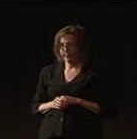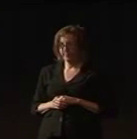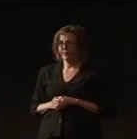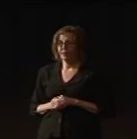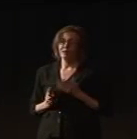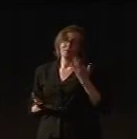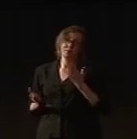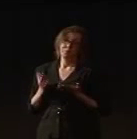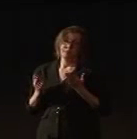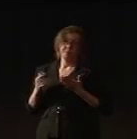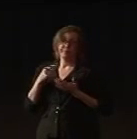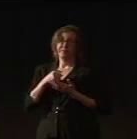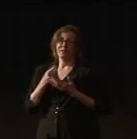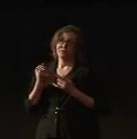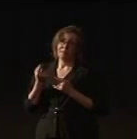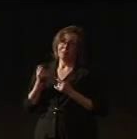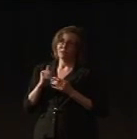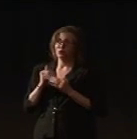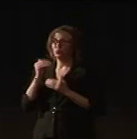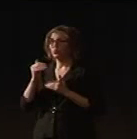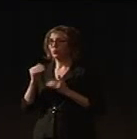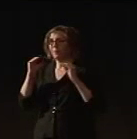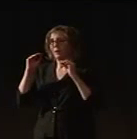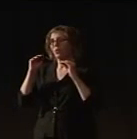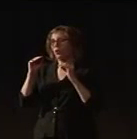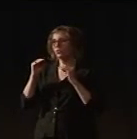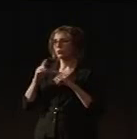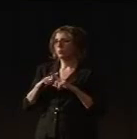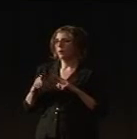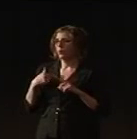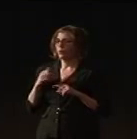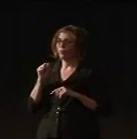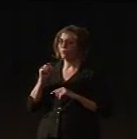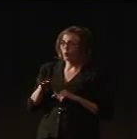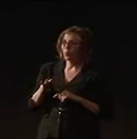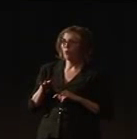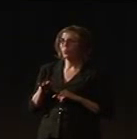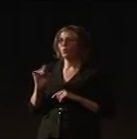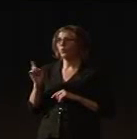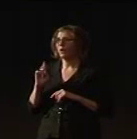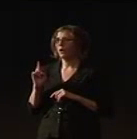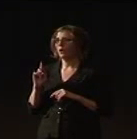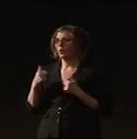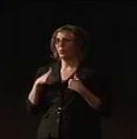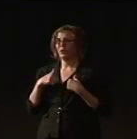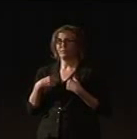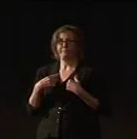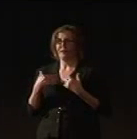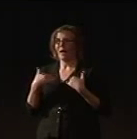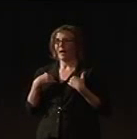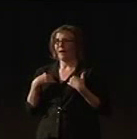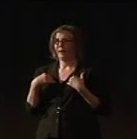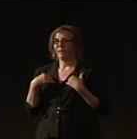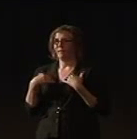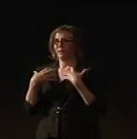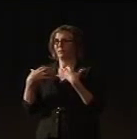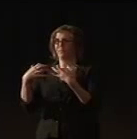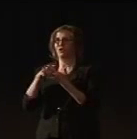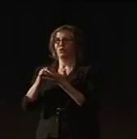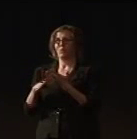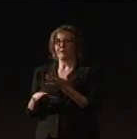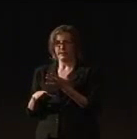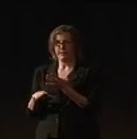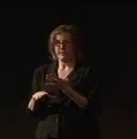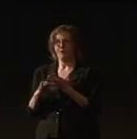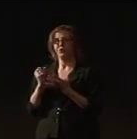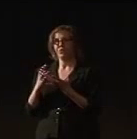we are, after all, in an academical situation where you have students. So reenactment is also a very powerful way of making